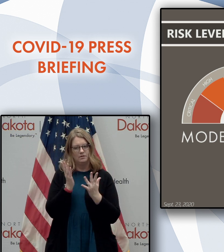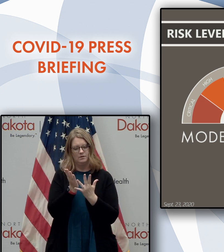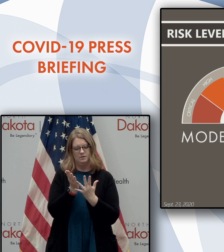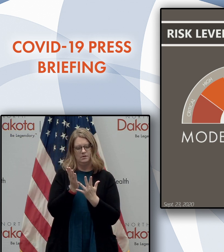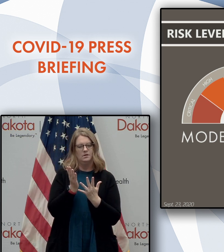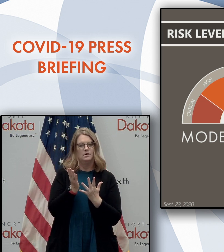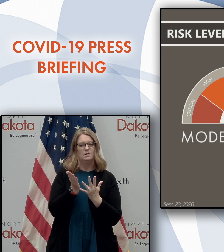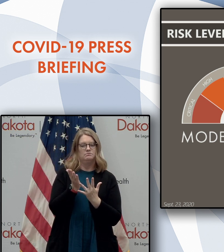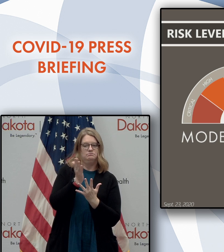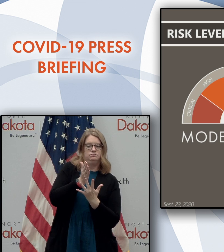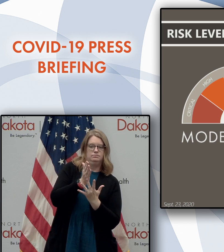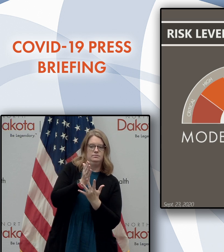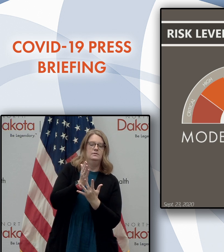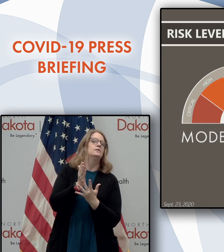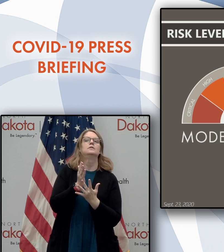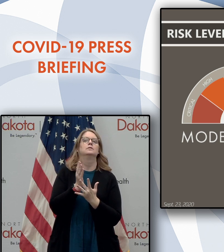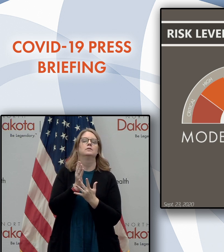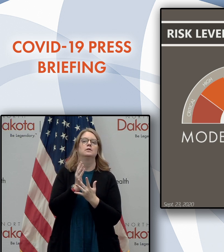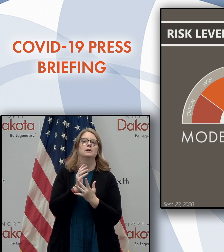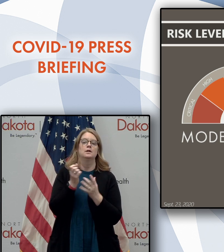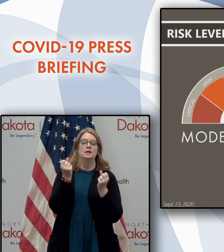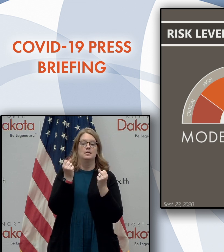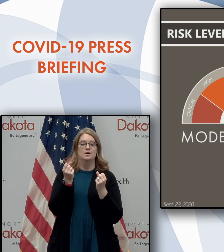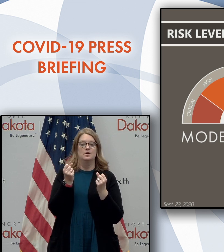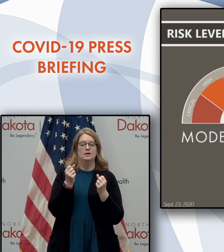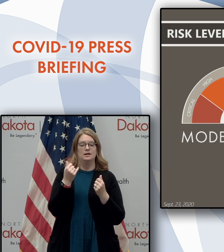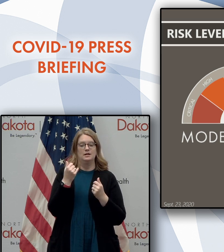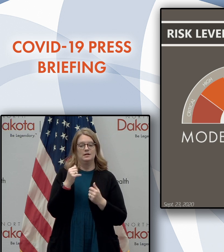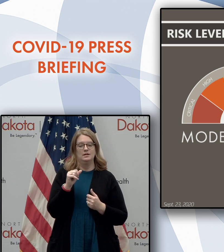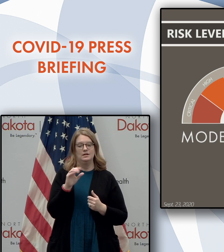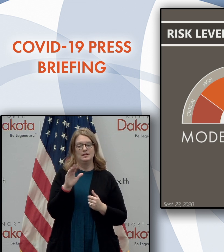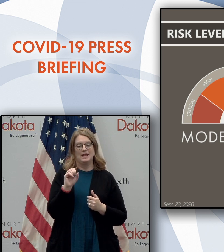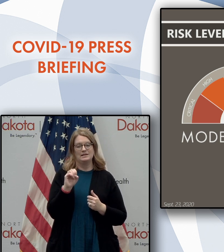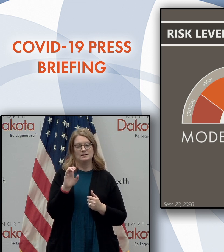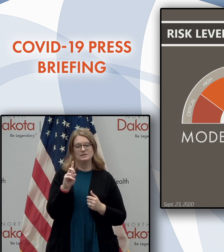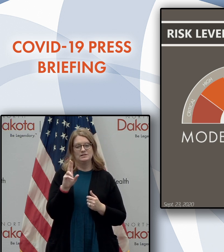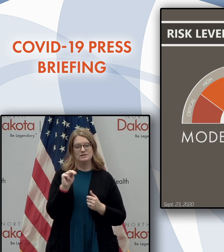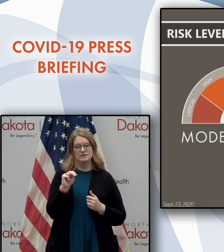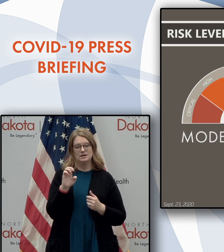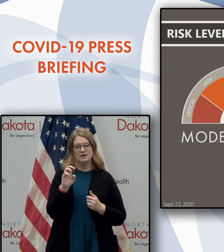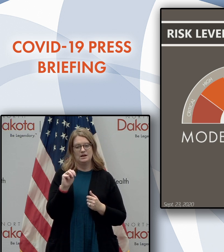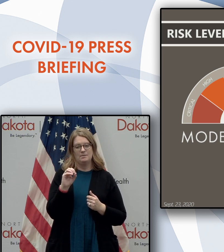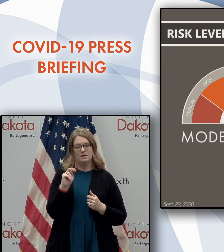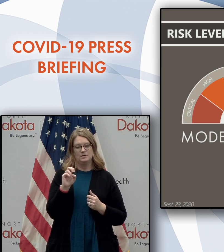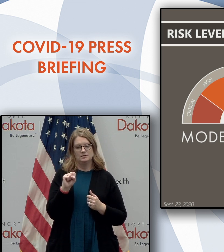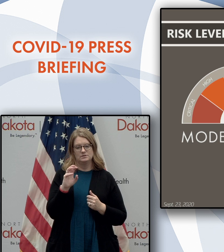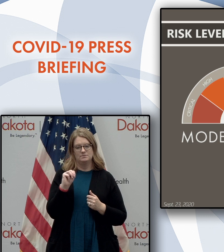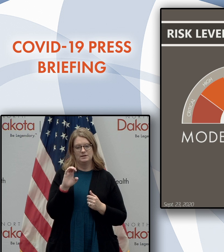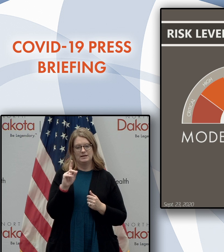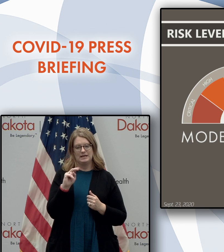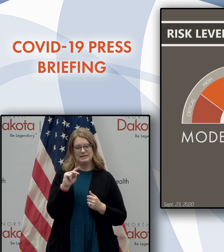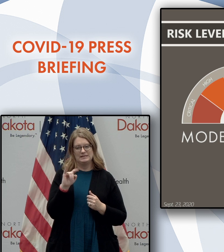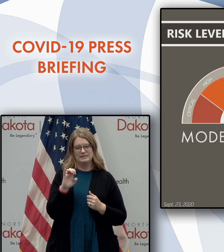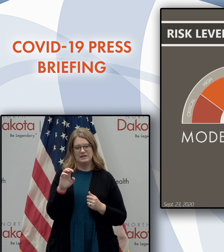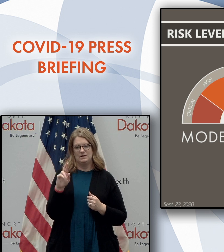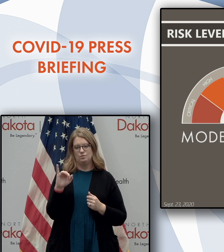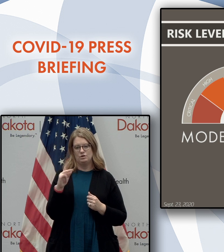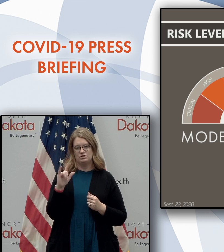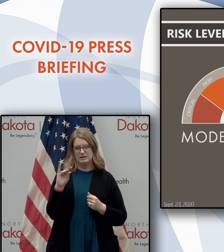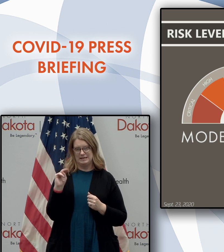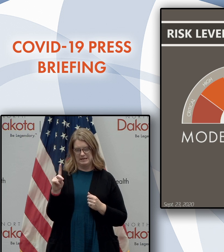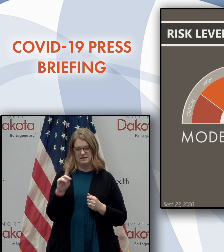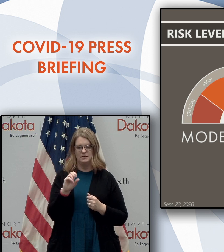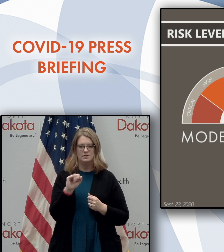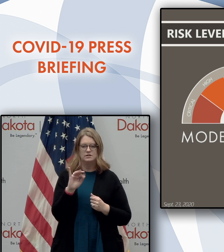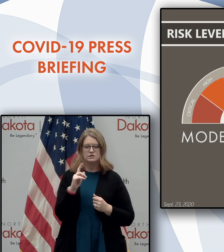September 4th, but joining a number of those counties in yellow include now Cass, Dunn, Emmons, McKinsey, Richland,